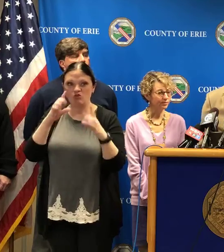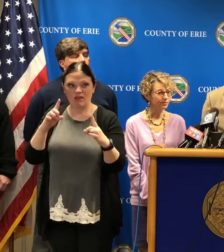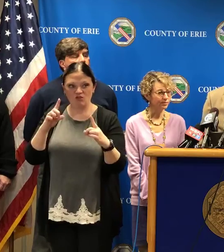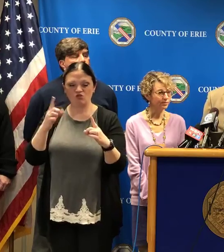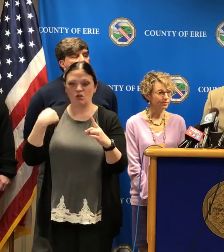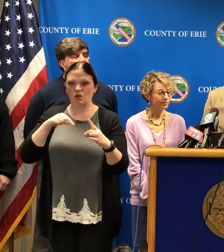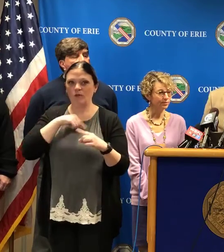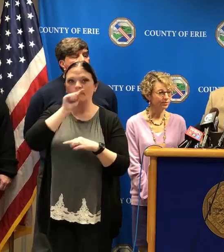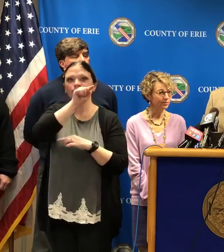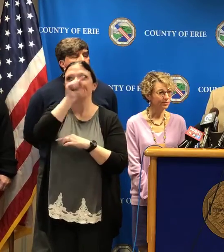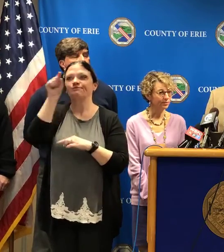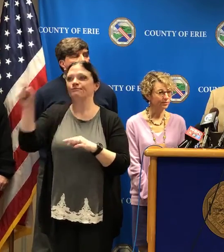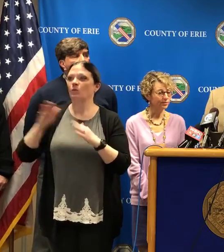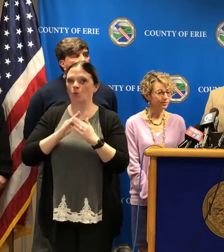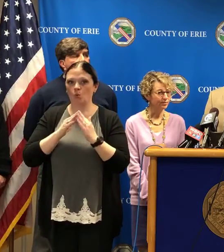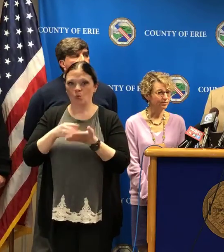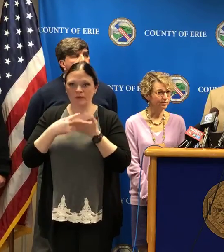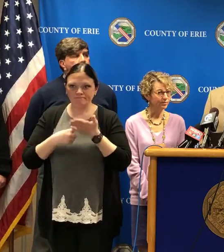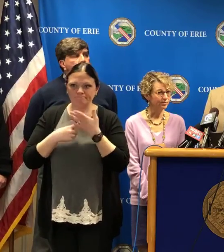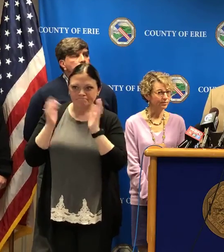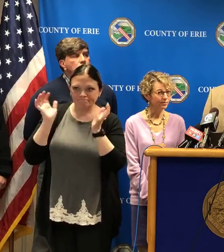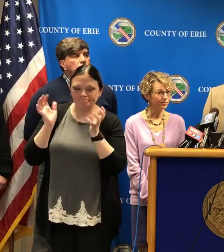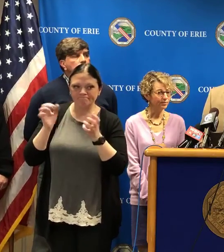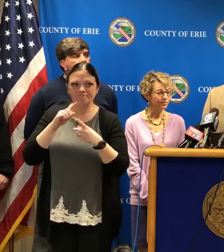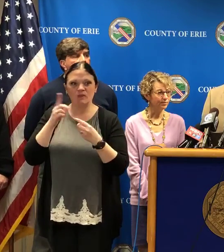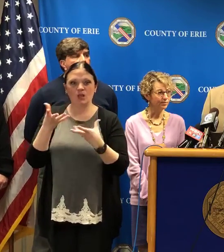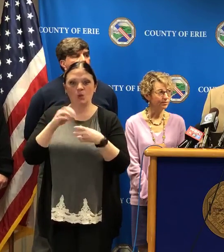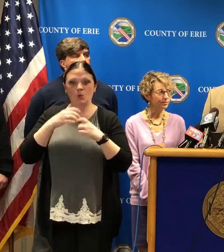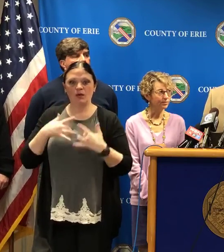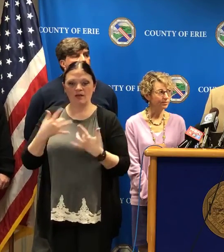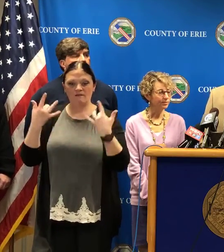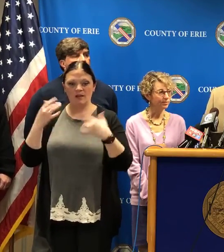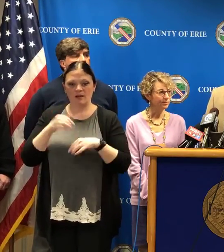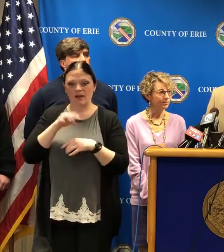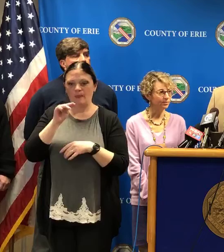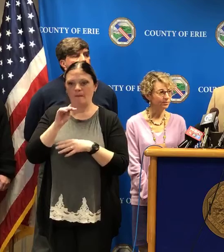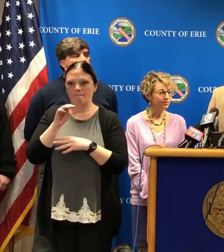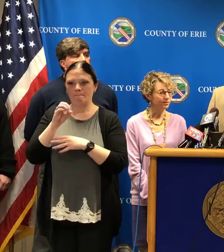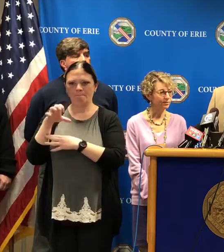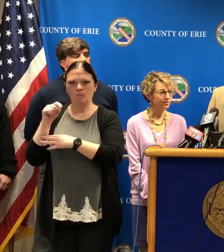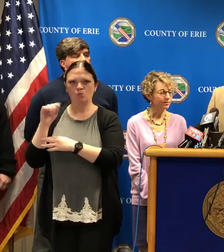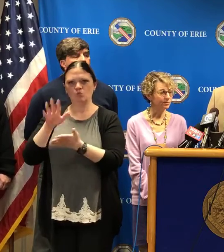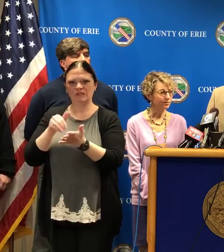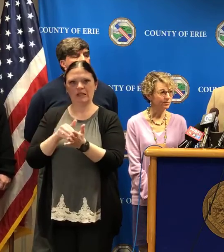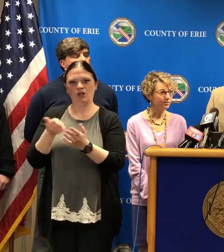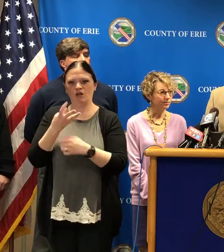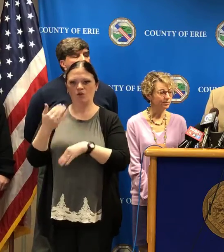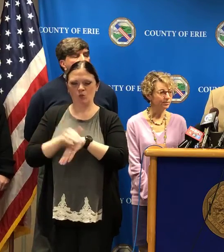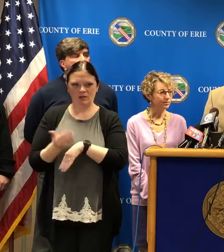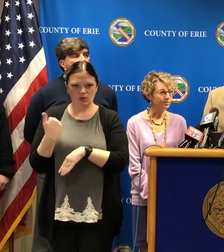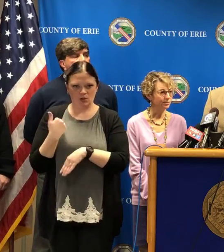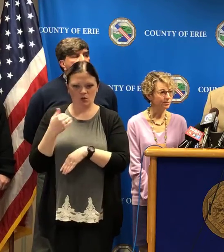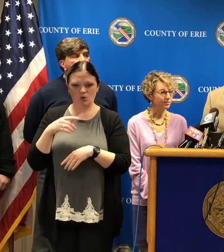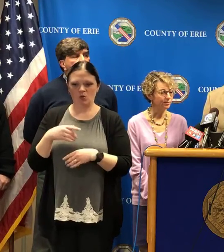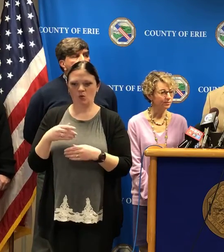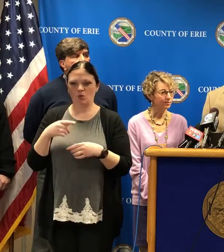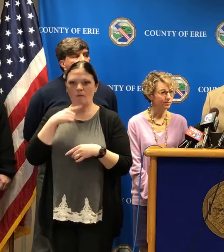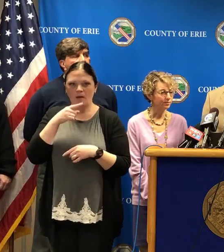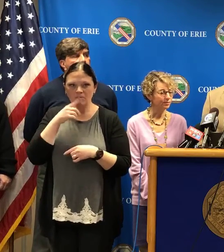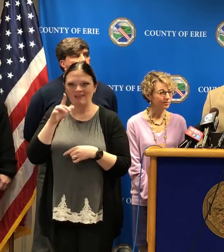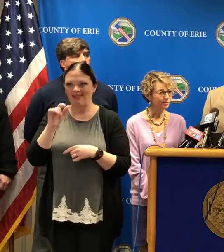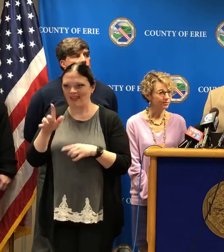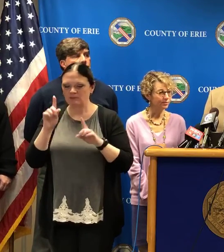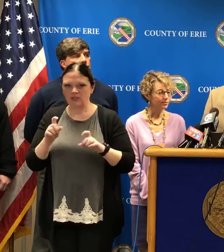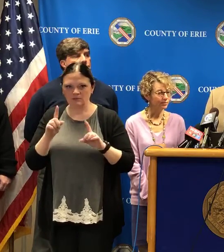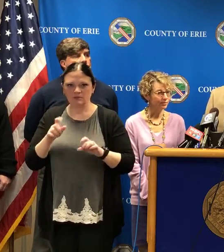been out in the community talking about this, including an event that we held at the Moot Center just a couple nights ago. Public lab testing